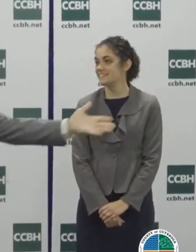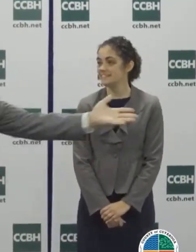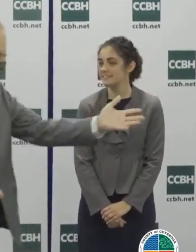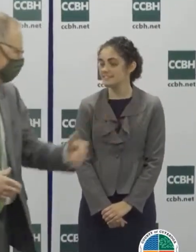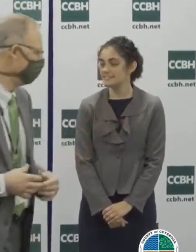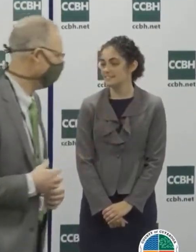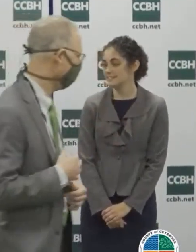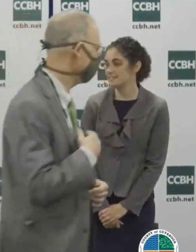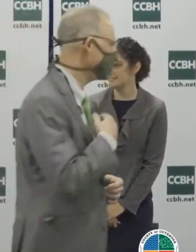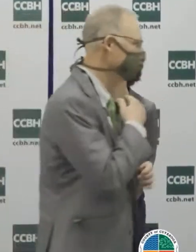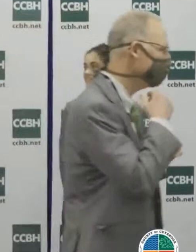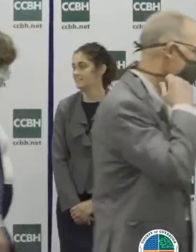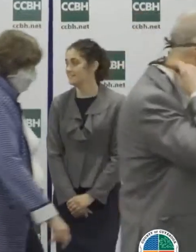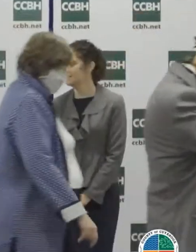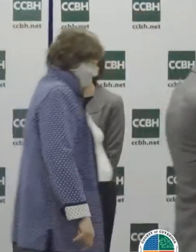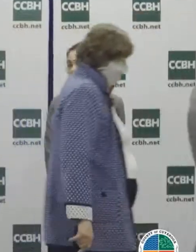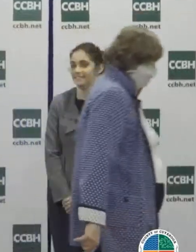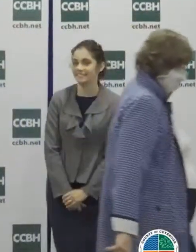Sure, please. Okay.